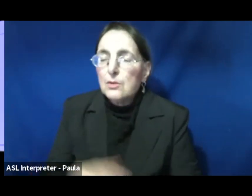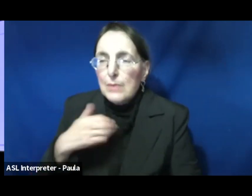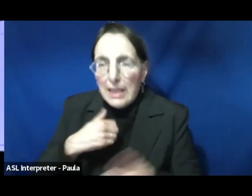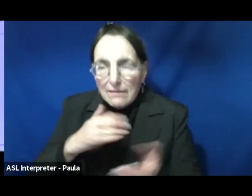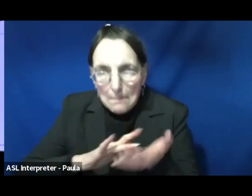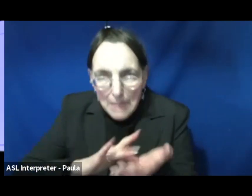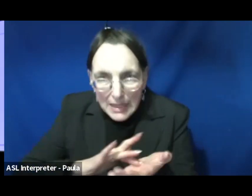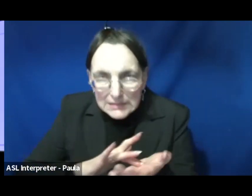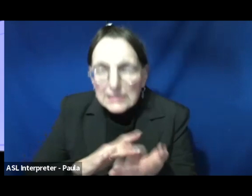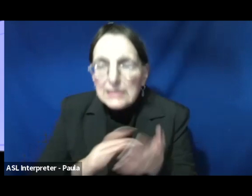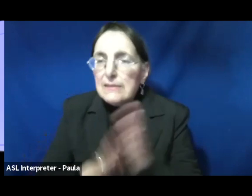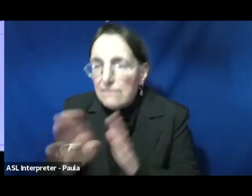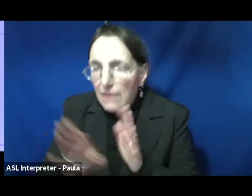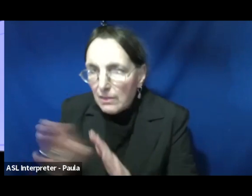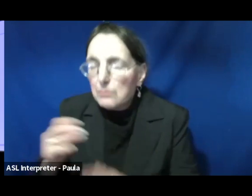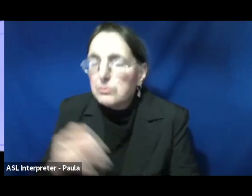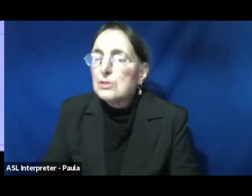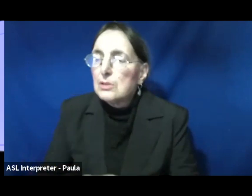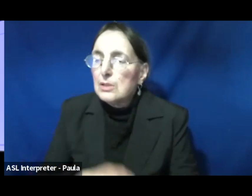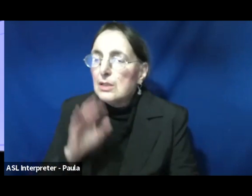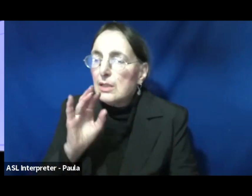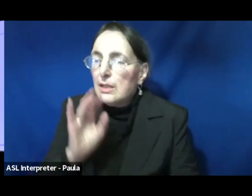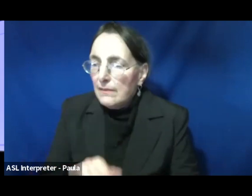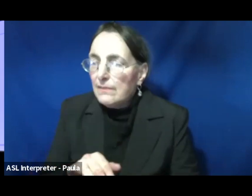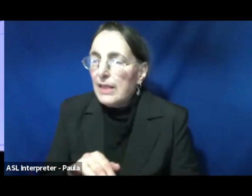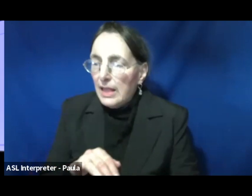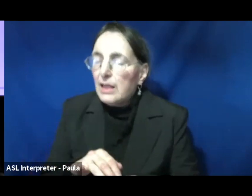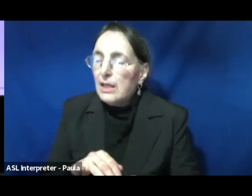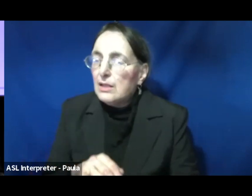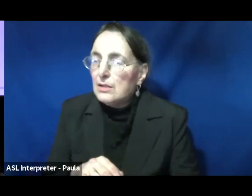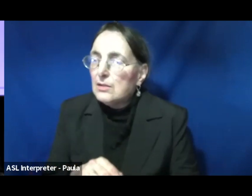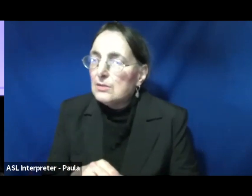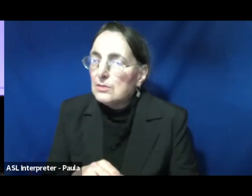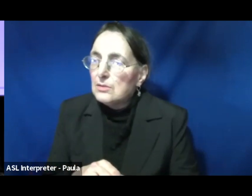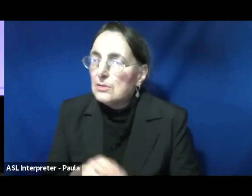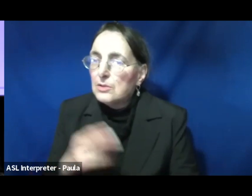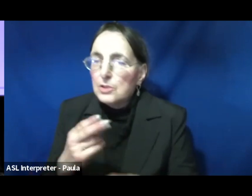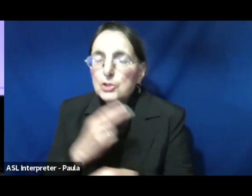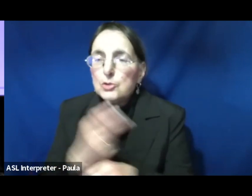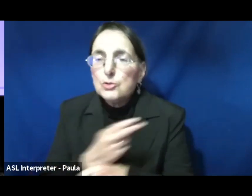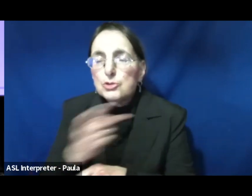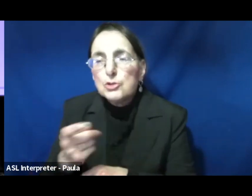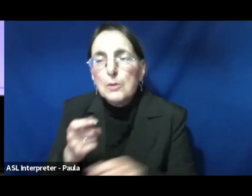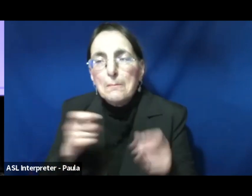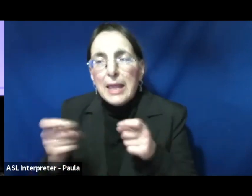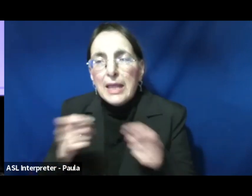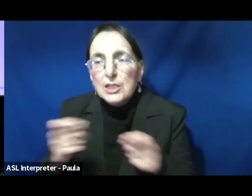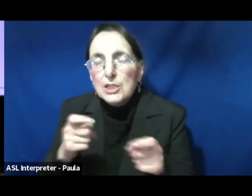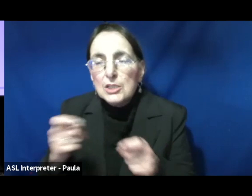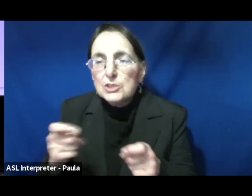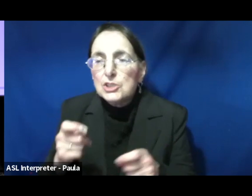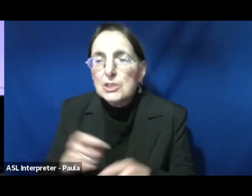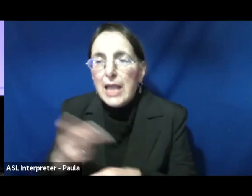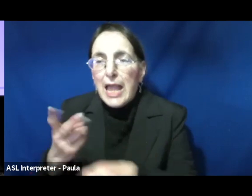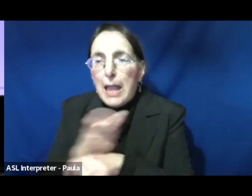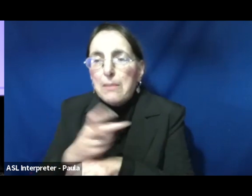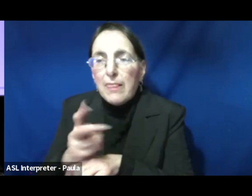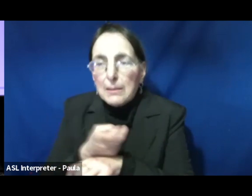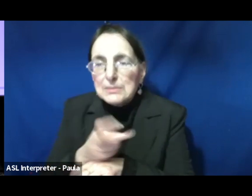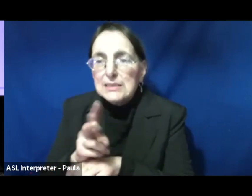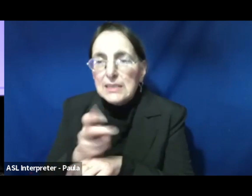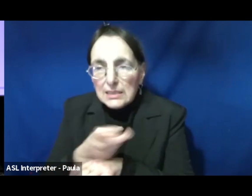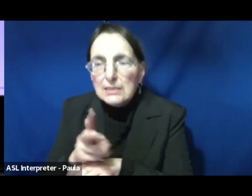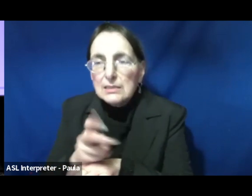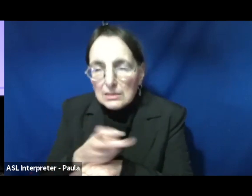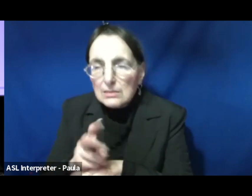developed, right? Drugs developed, that in this case, we're using it actually to manage epilepsy from this crop. Why would somebody ban a